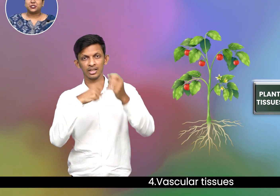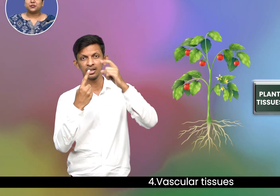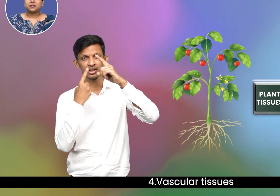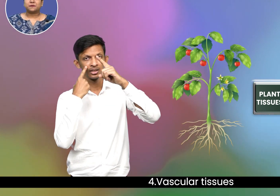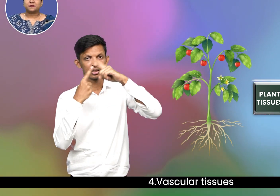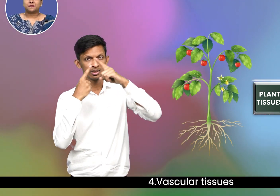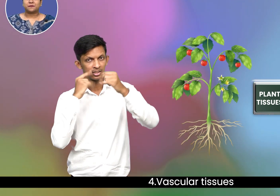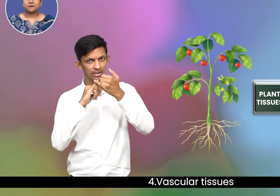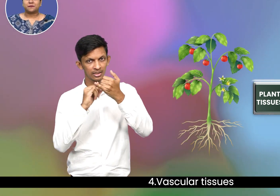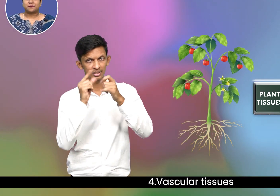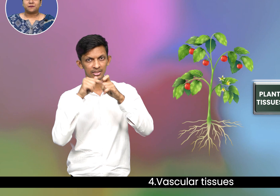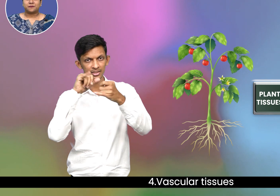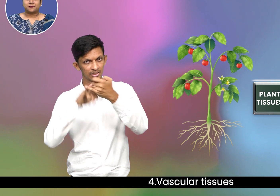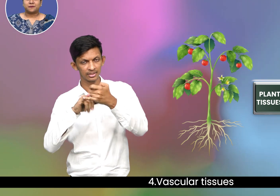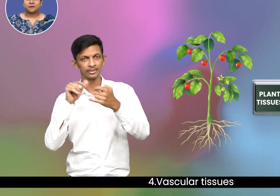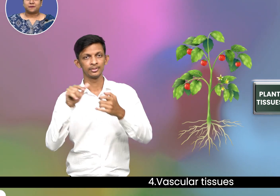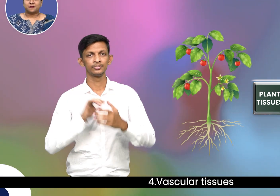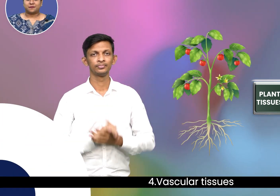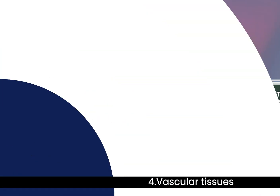vascular tissues.